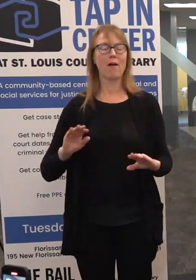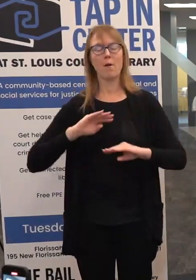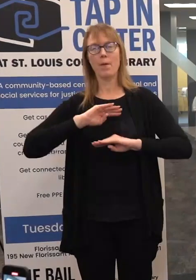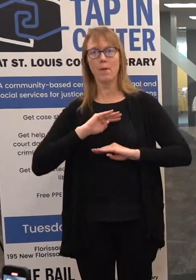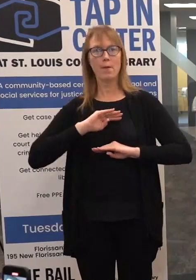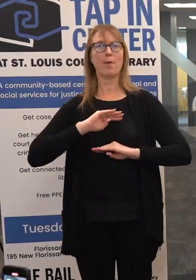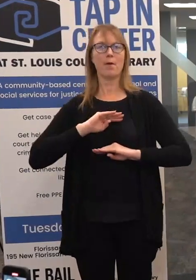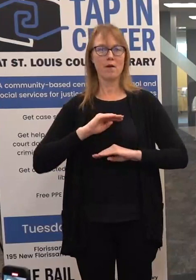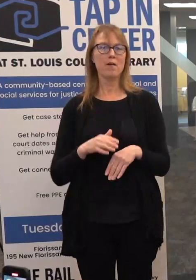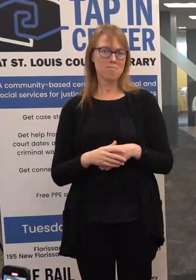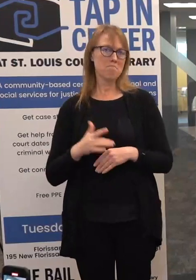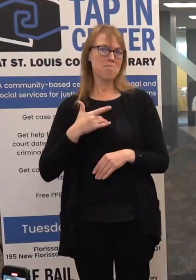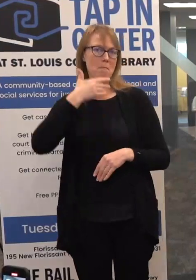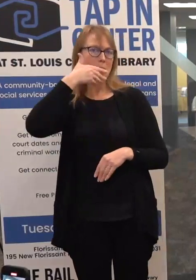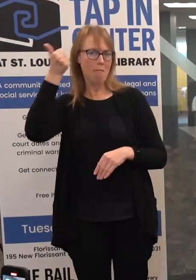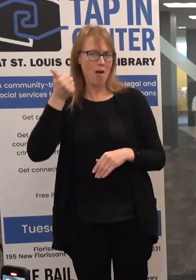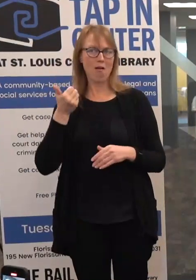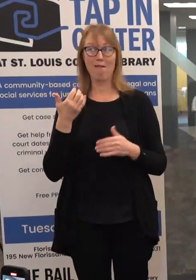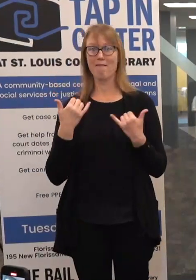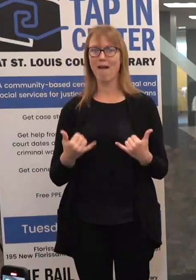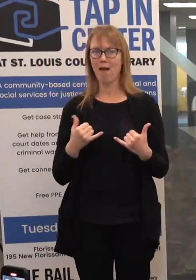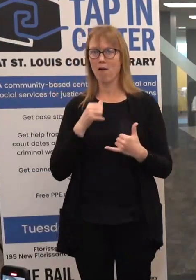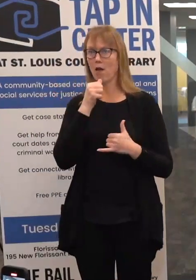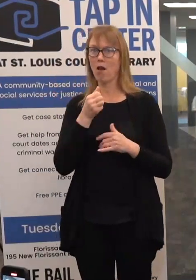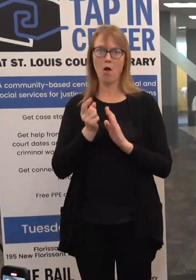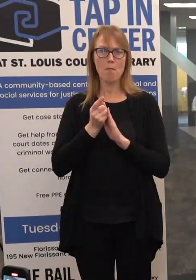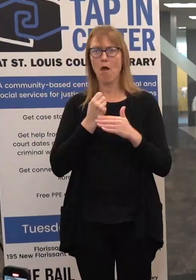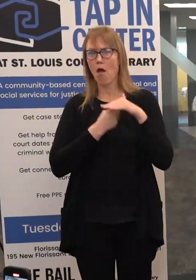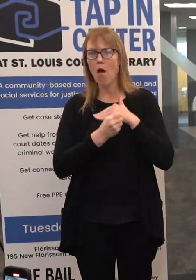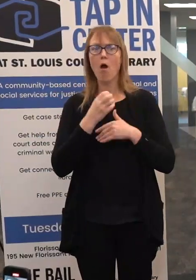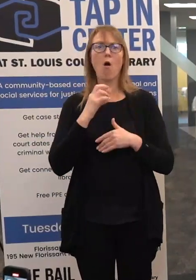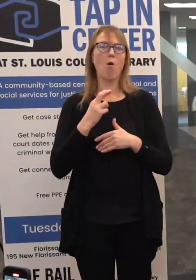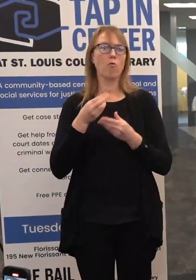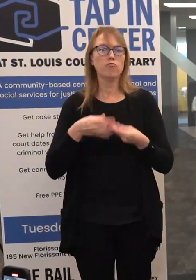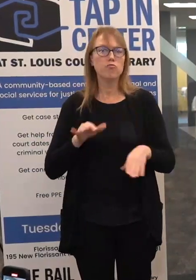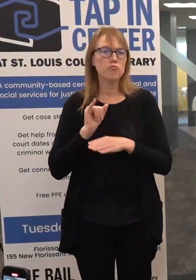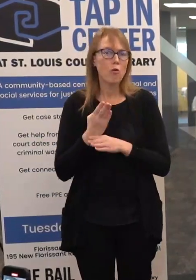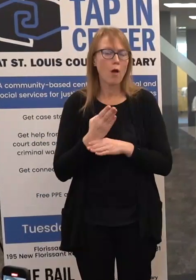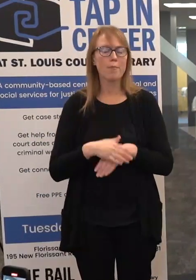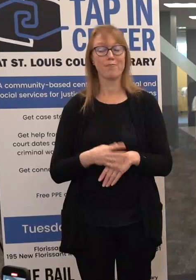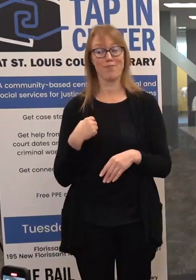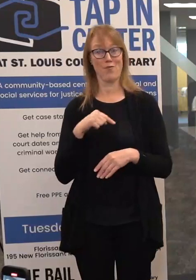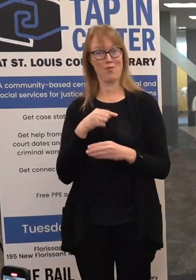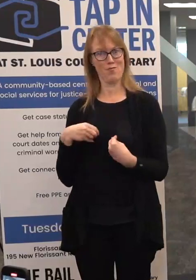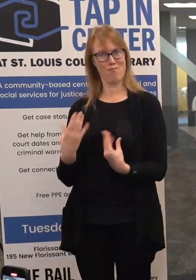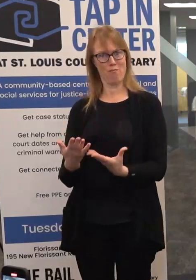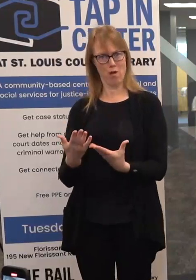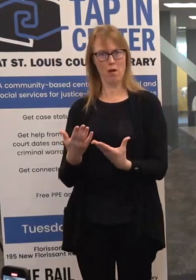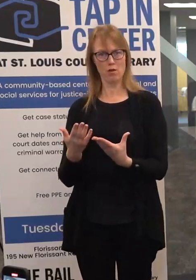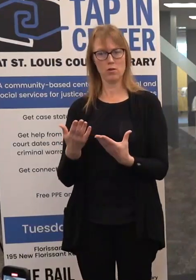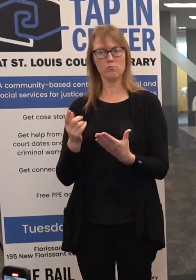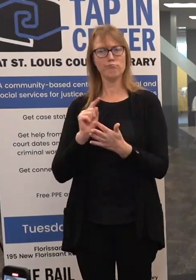to gain this employment. One of the things that the Tap In Center offers is through our program is those supportive services. These are voluntary